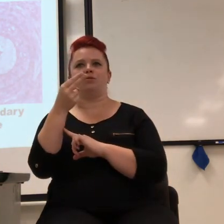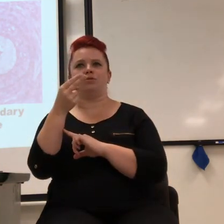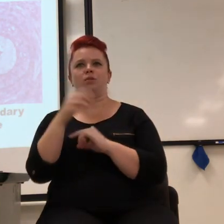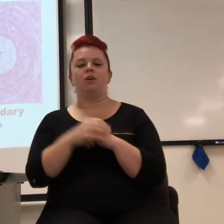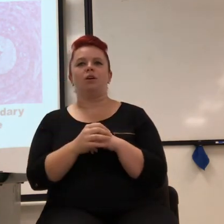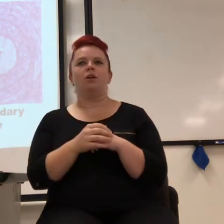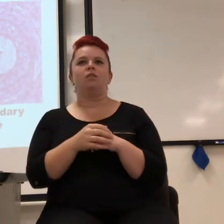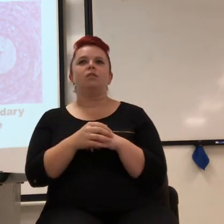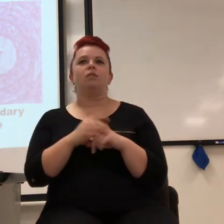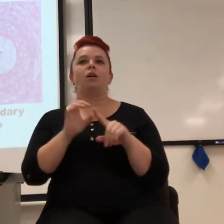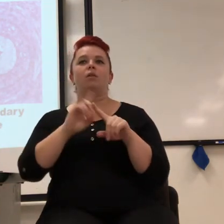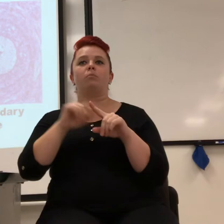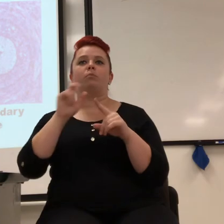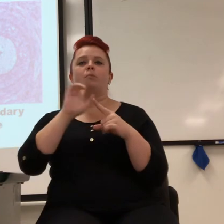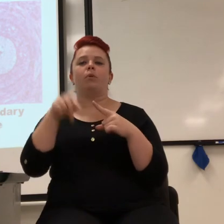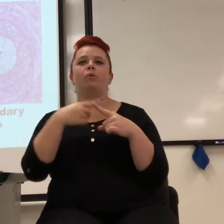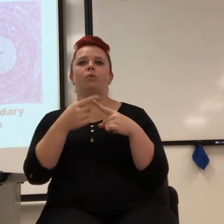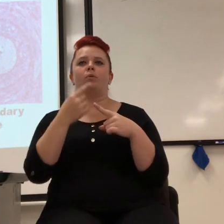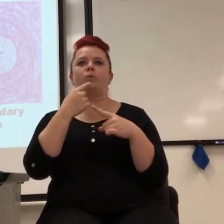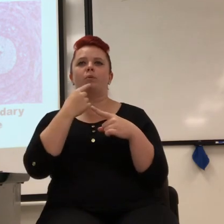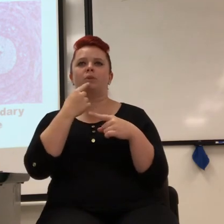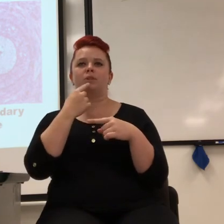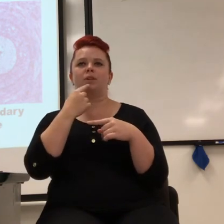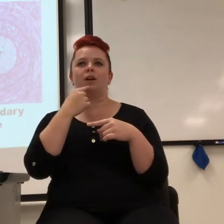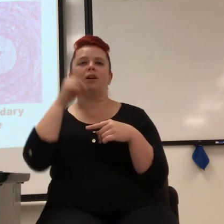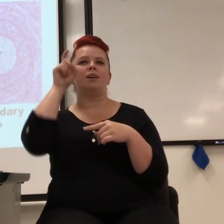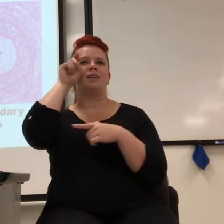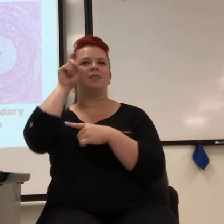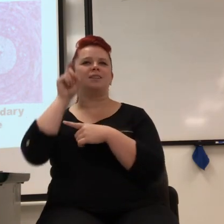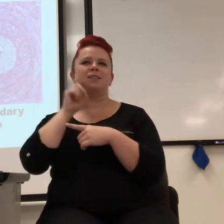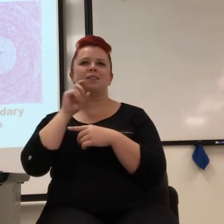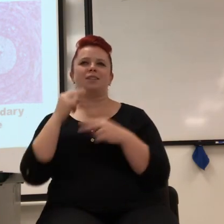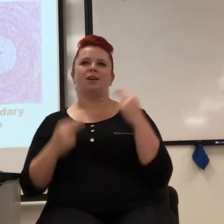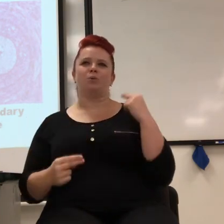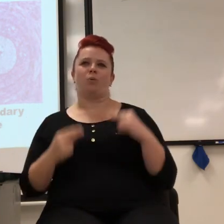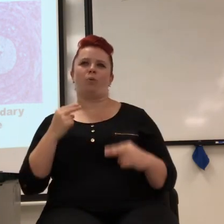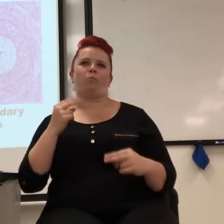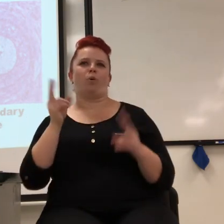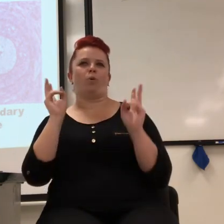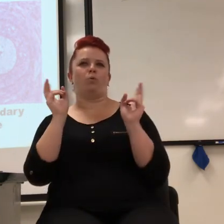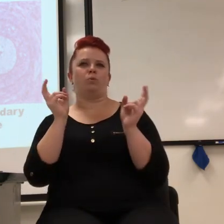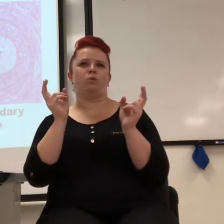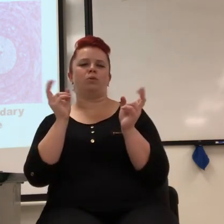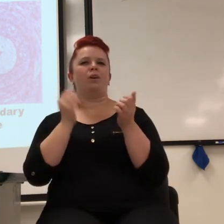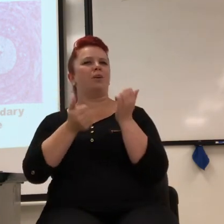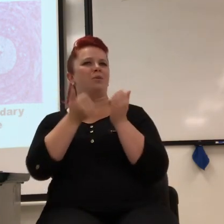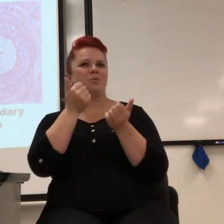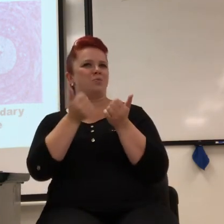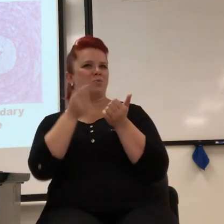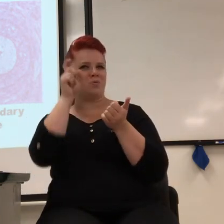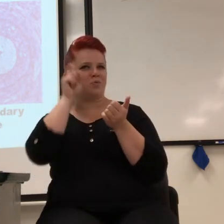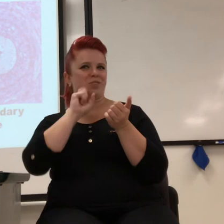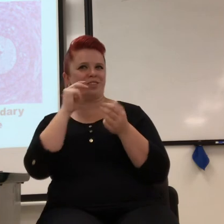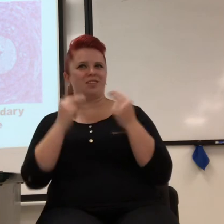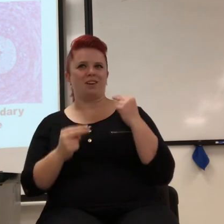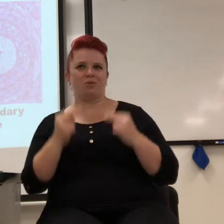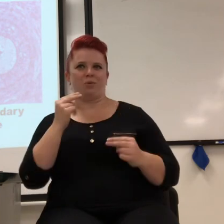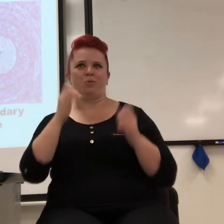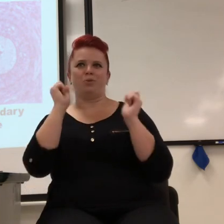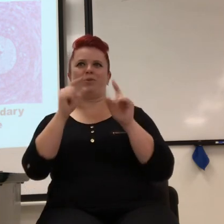But when we say sex hormones, which one is it of all these